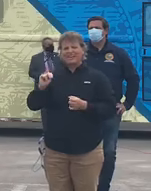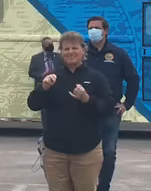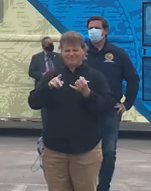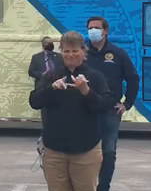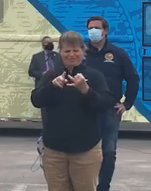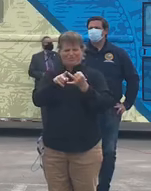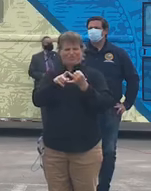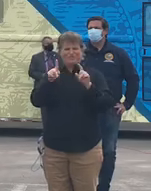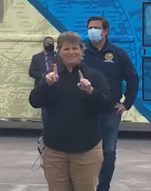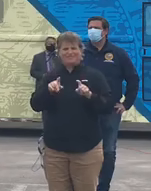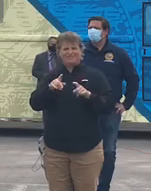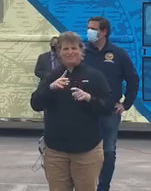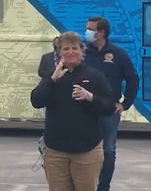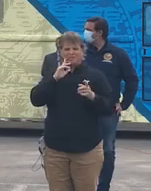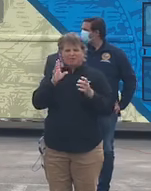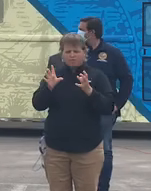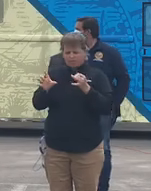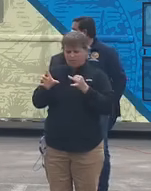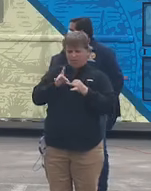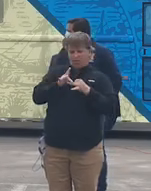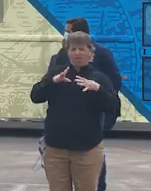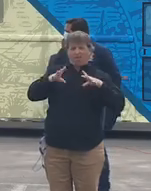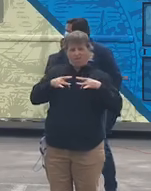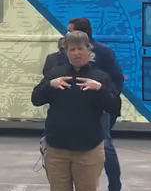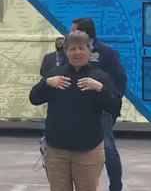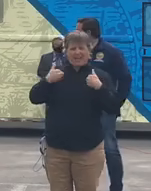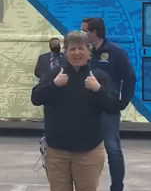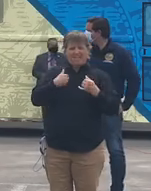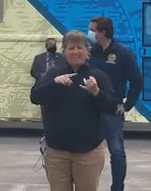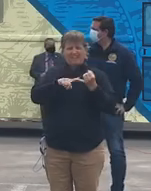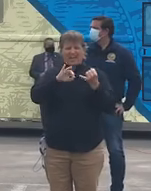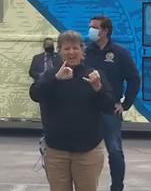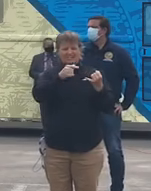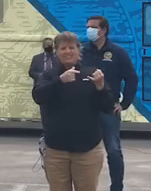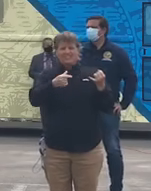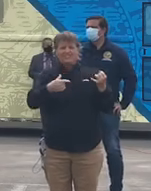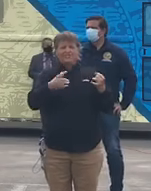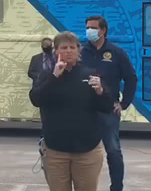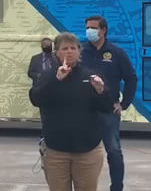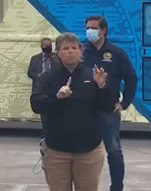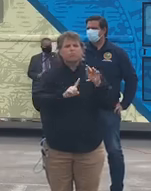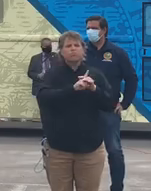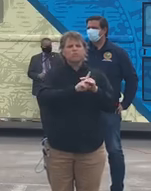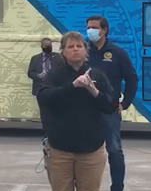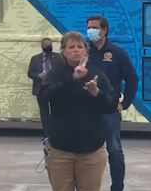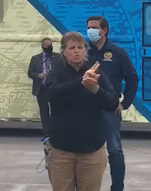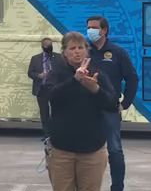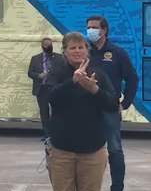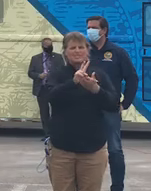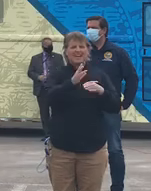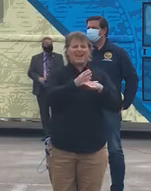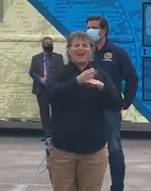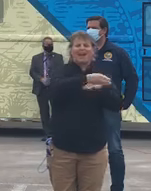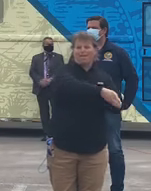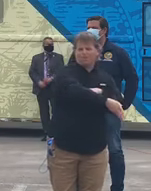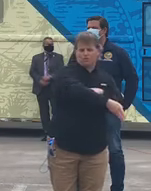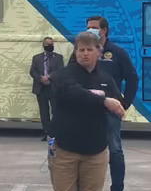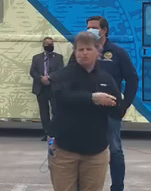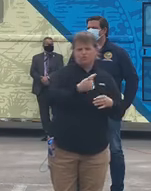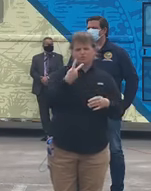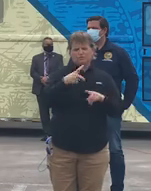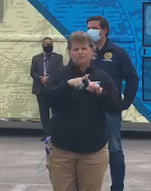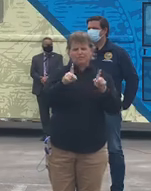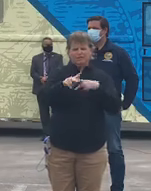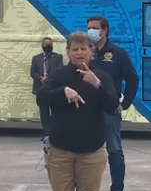typically within a week of infection, and IgG typically will appear at about 2 weeks. We are testing initially our